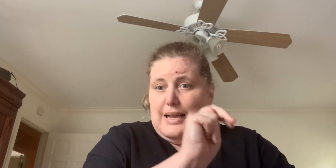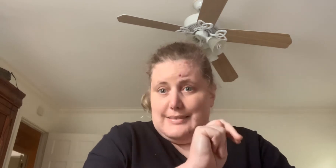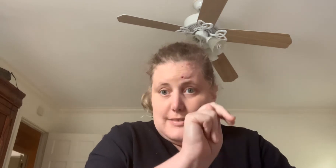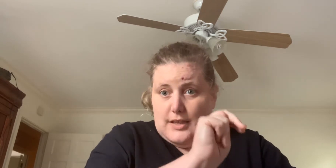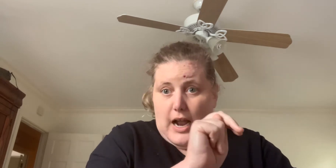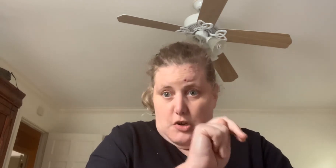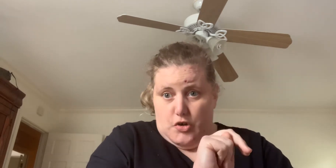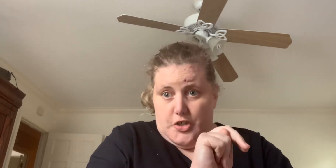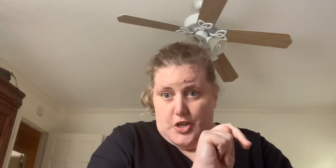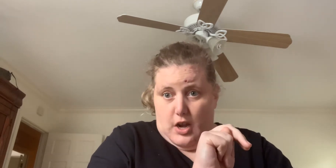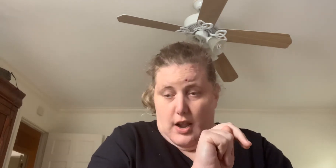NH3s.